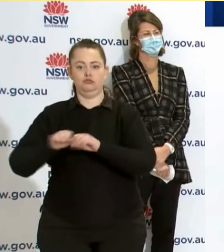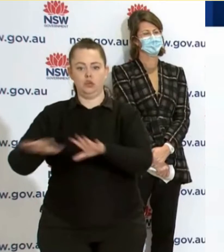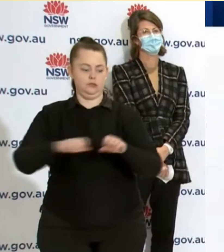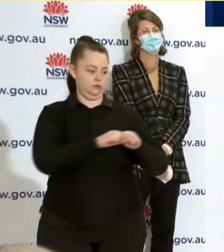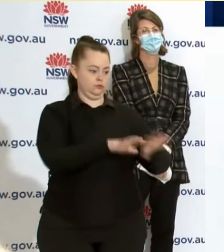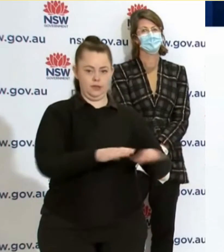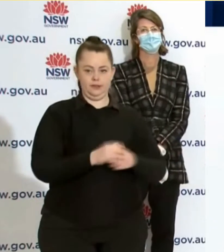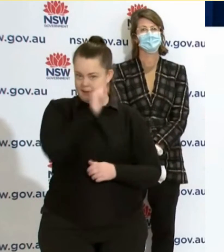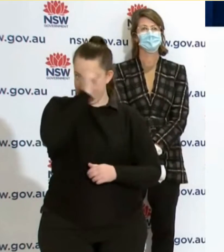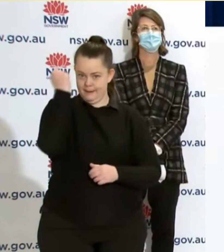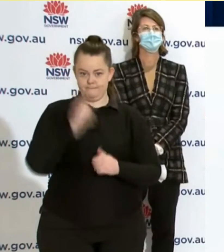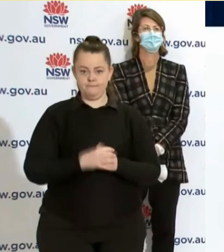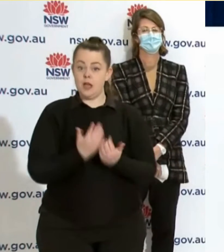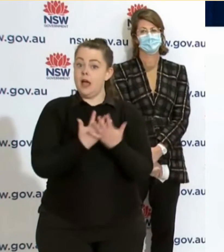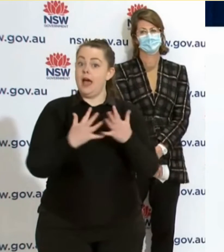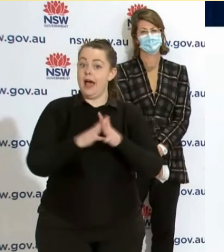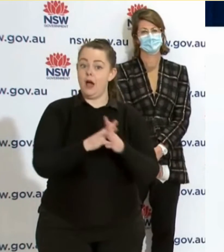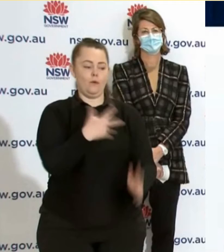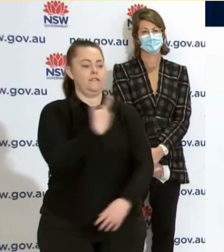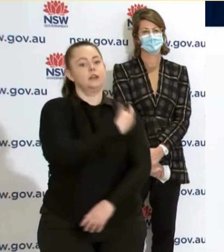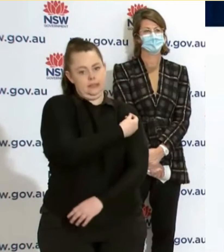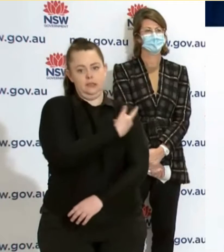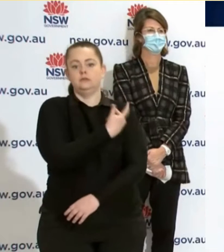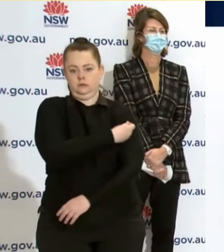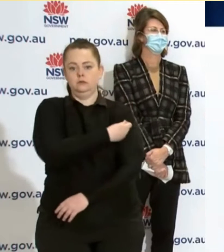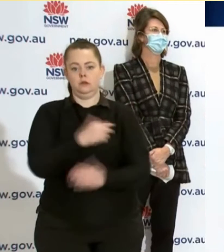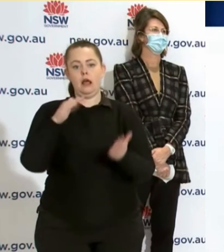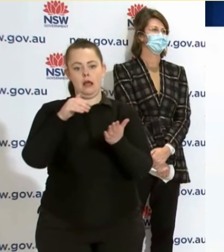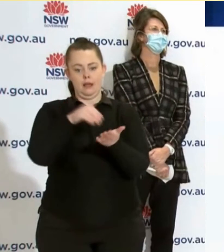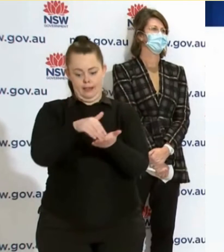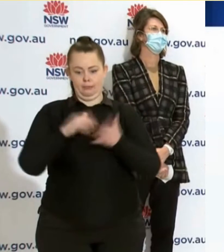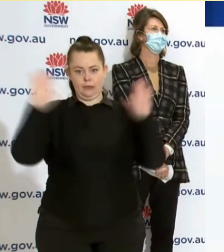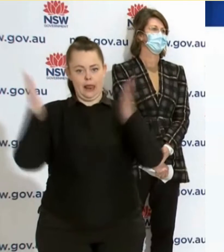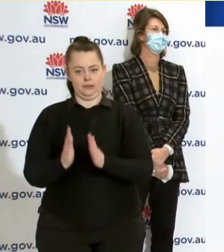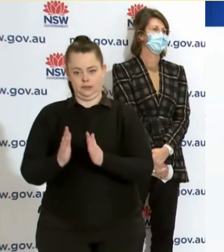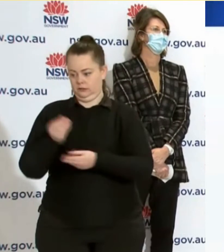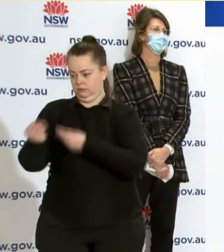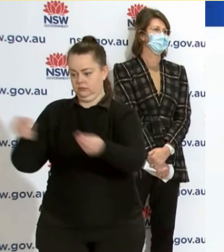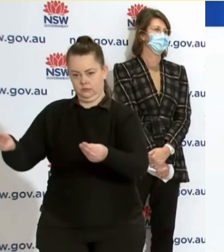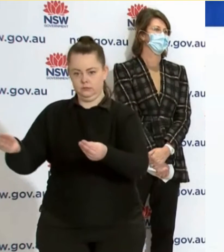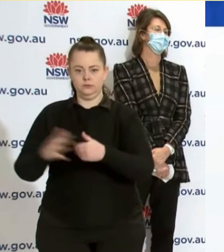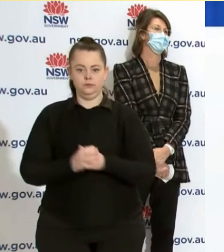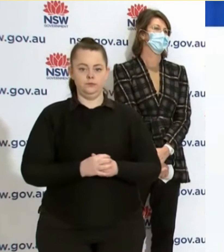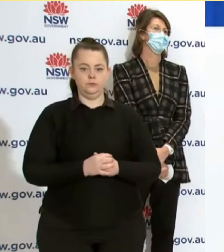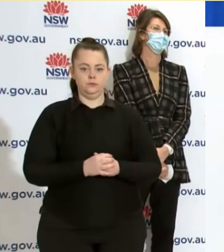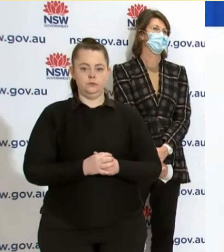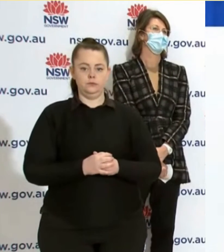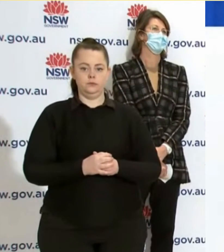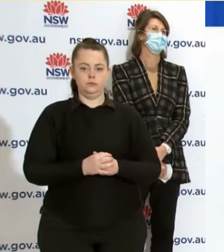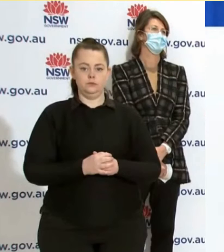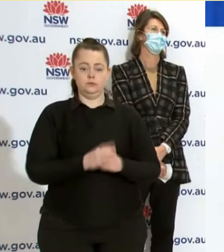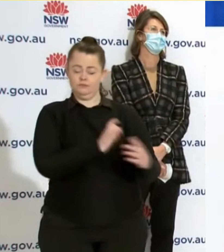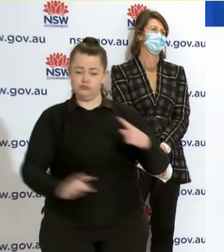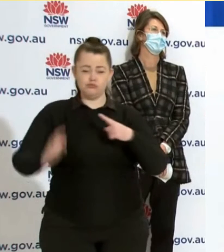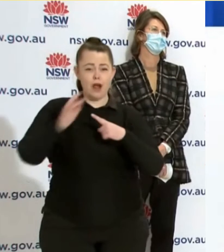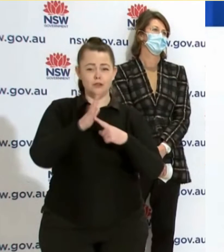those vaccination coverage levels up very high. The first priority we've had is protecting our aged care facilities. So